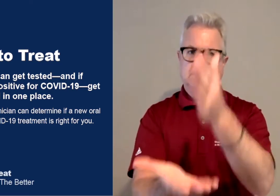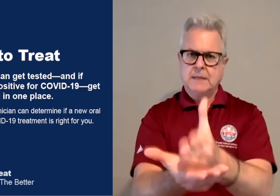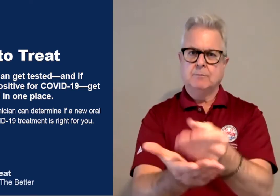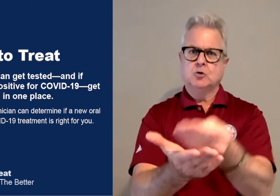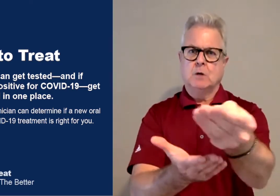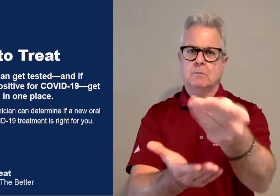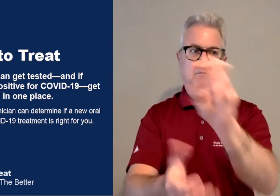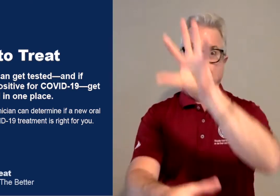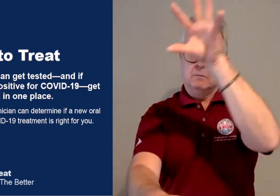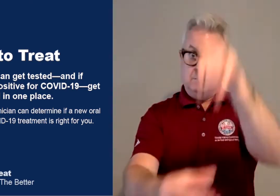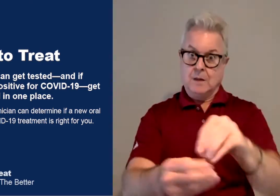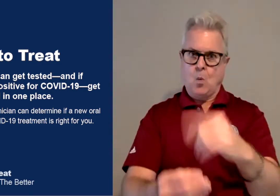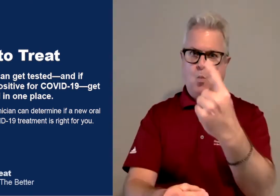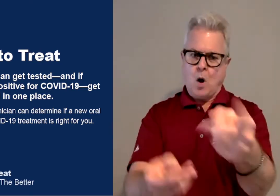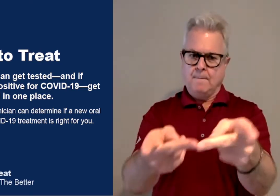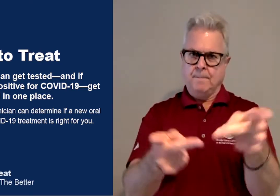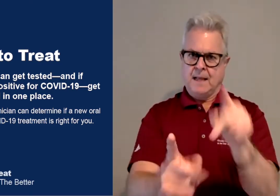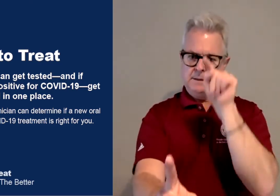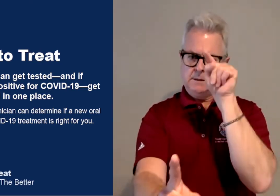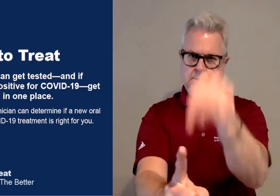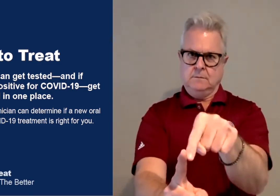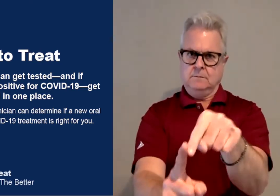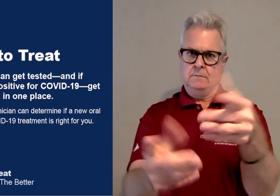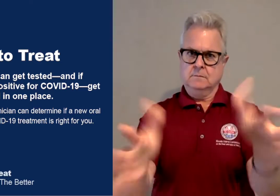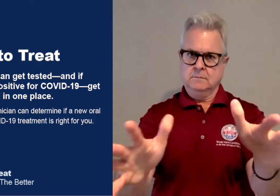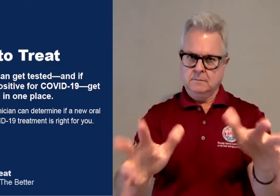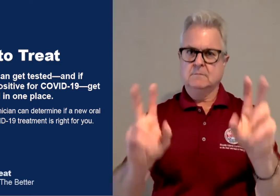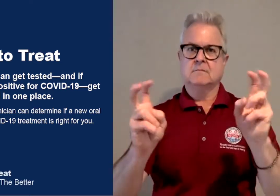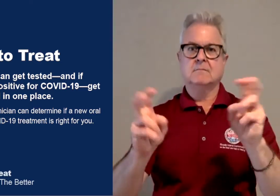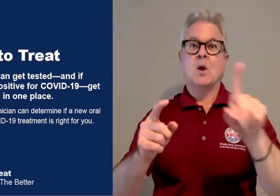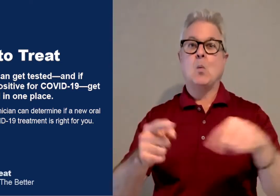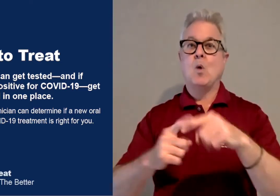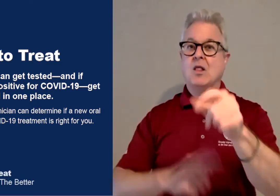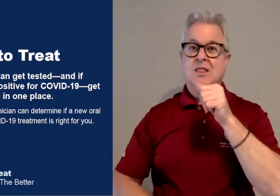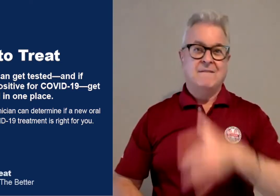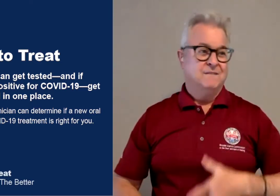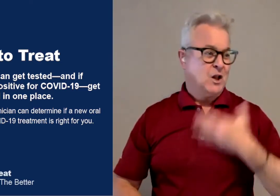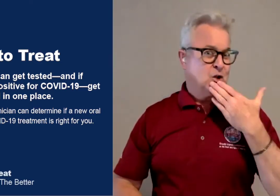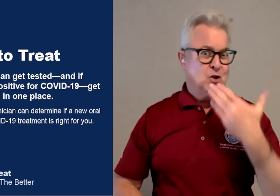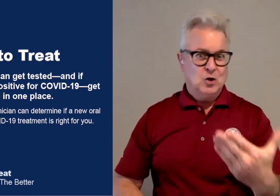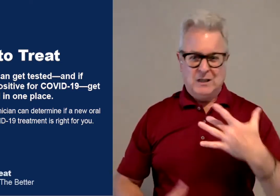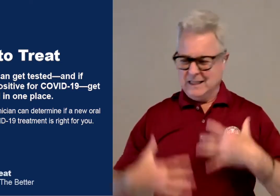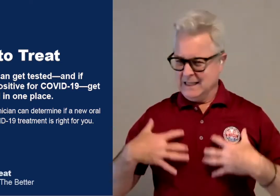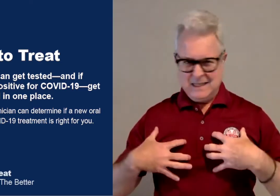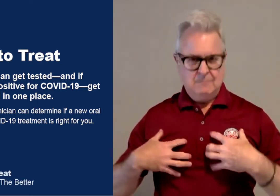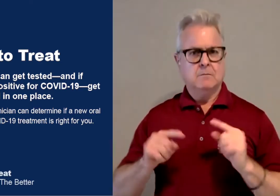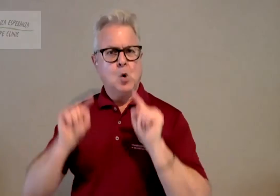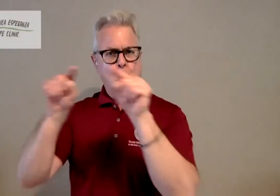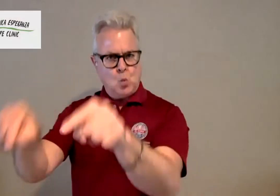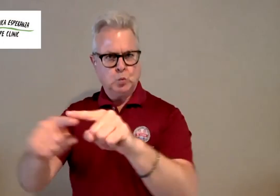concept of the Test to Treat Center, it's a one-stop and shop facility. So if you're not feeling well and you're